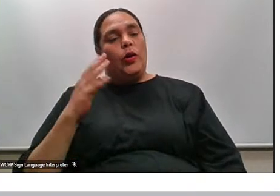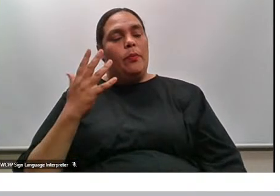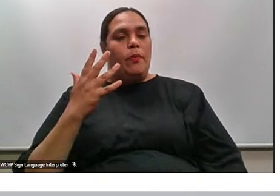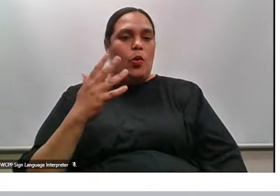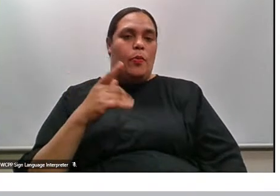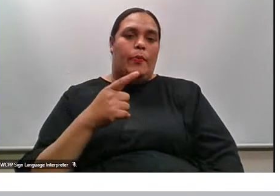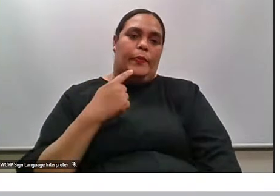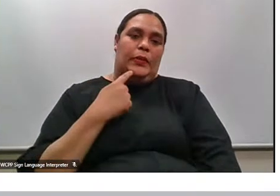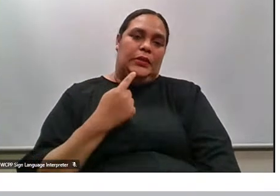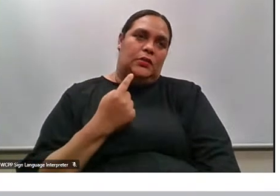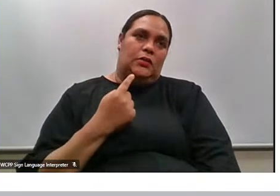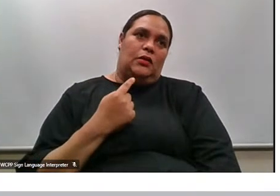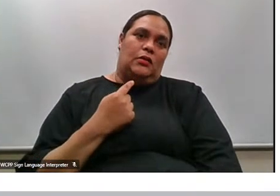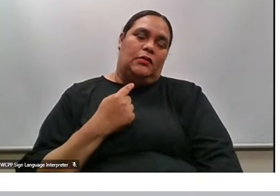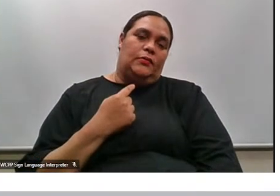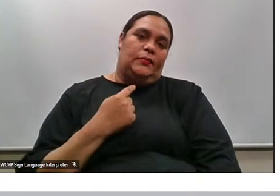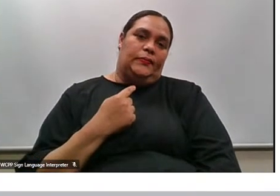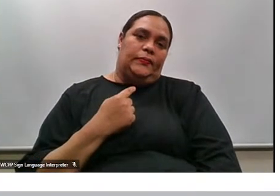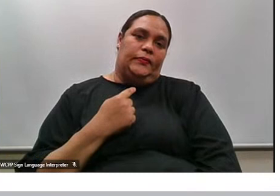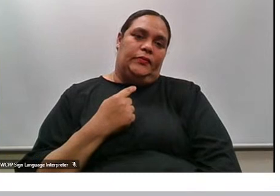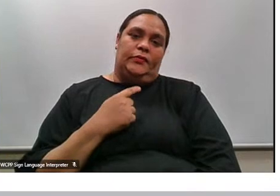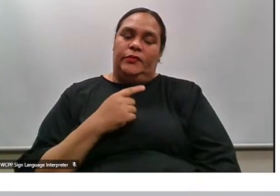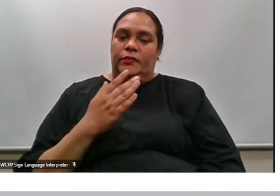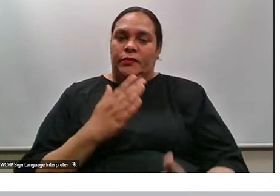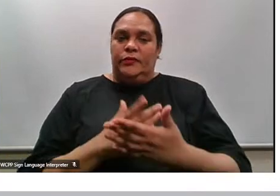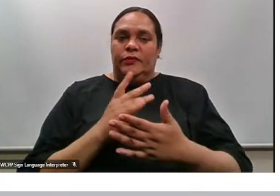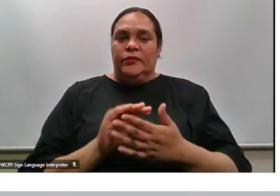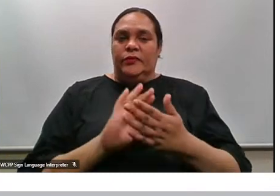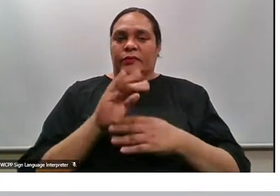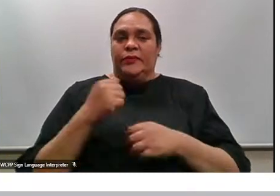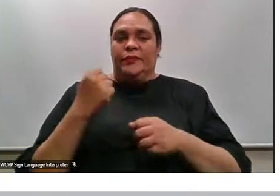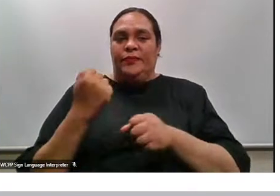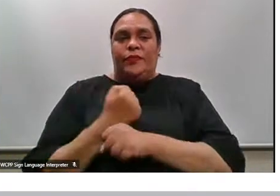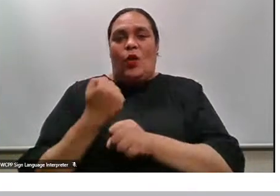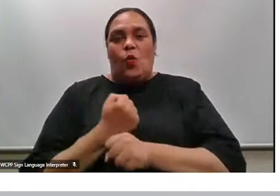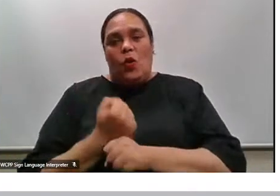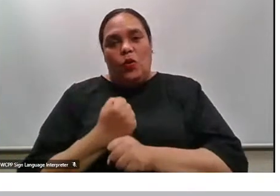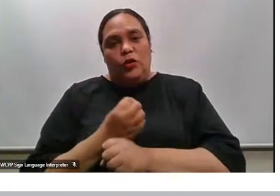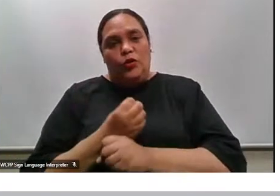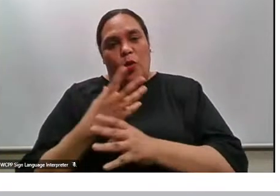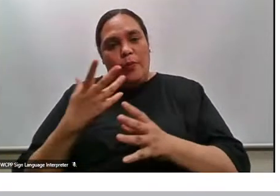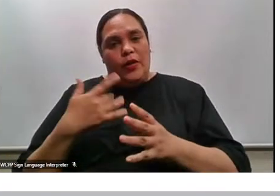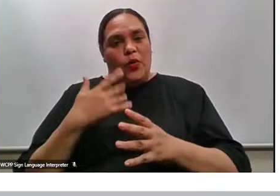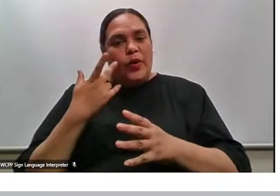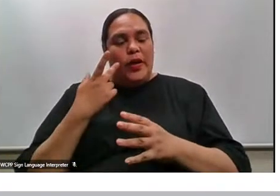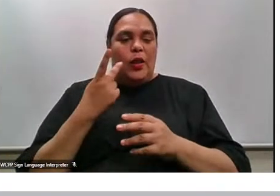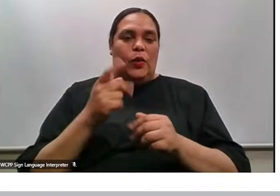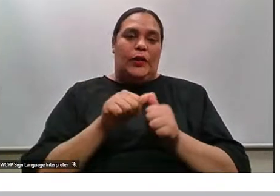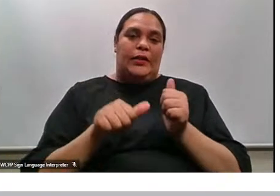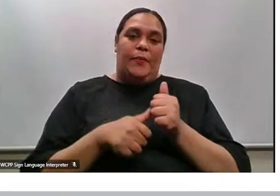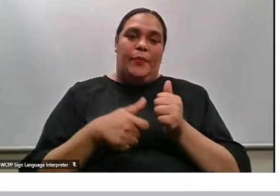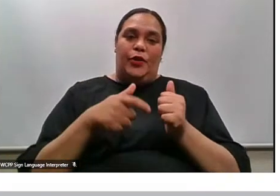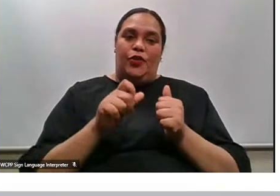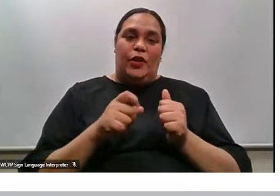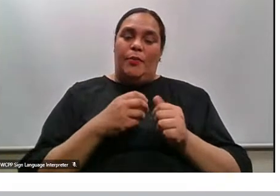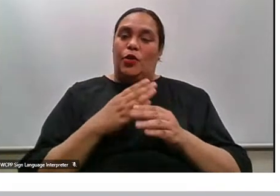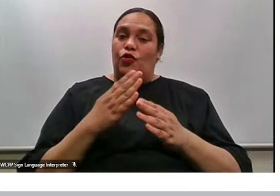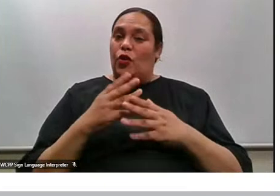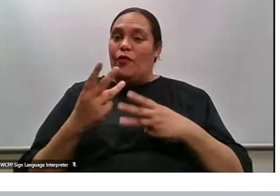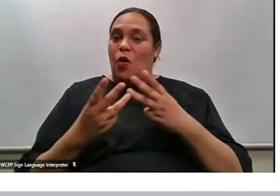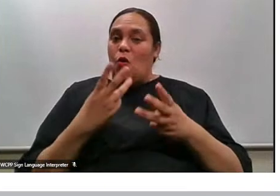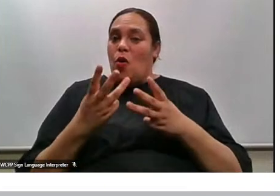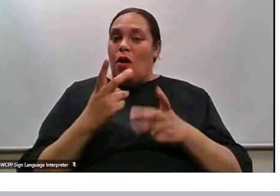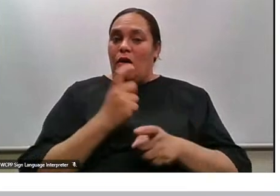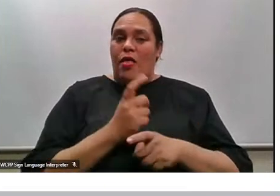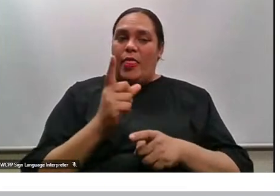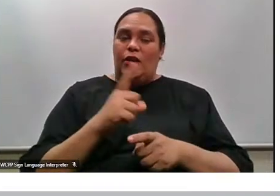has got, I'm not sure whether you are overworking him when I look at, as a deputy chair, I'm not sure whether you are overworking him, which is why he's